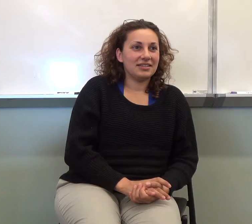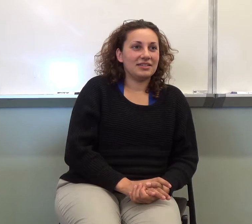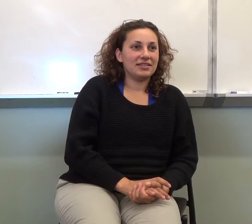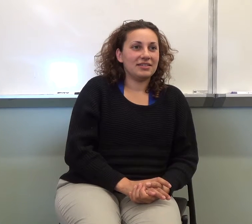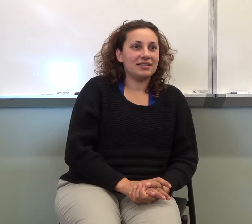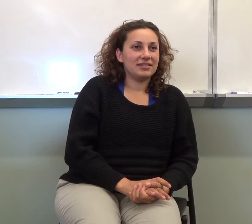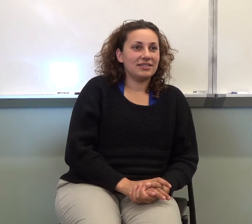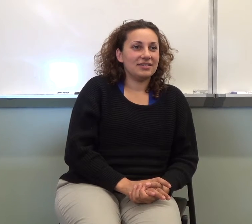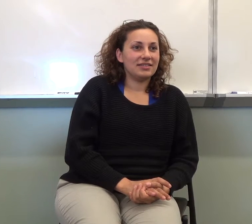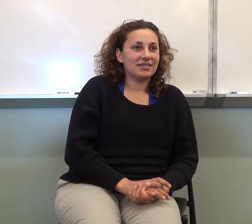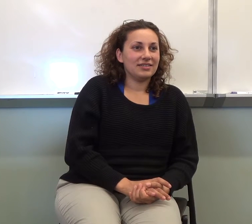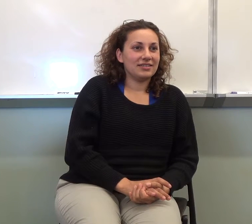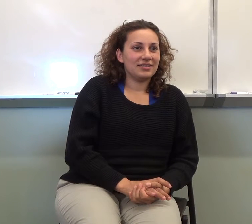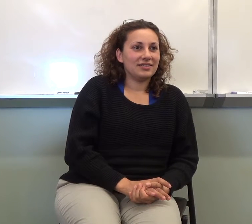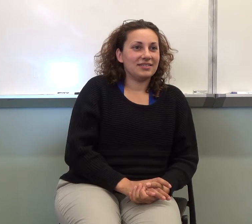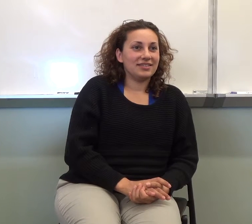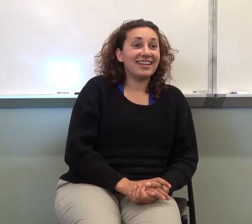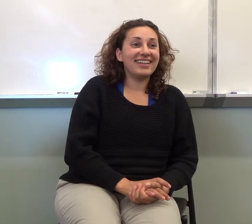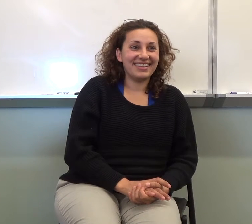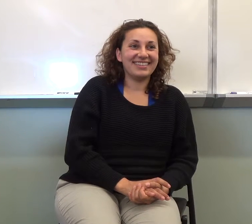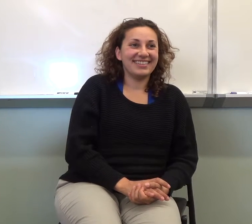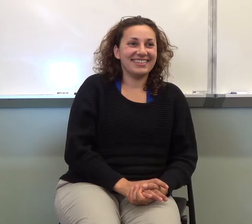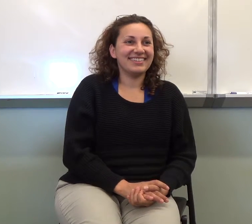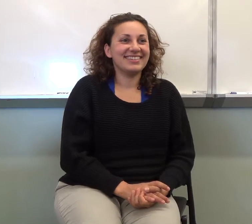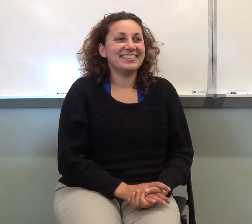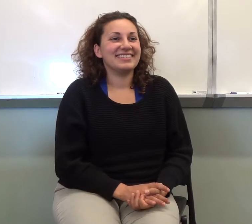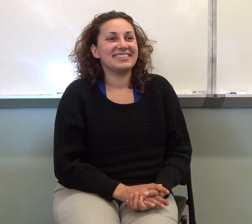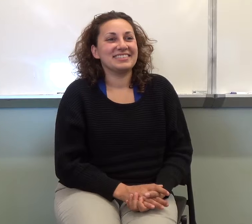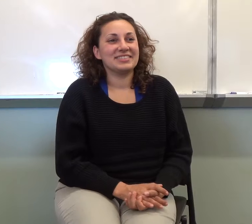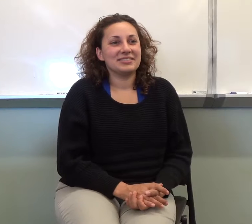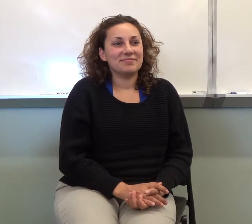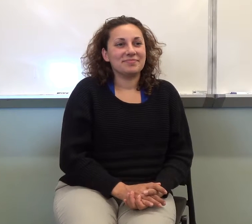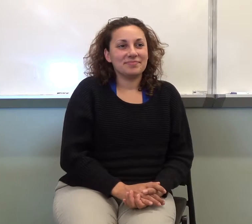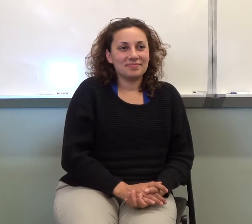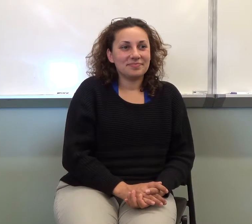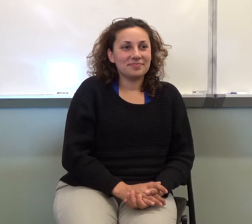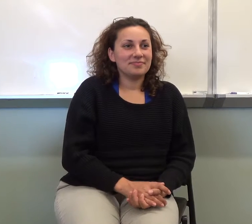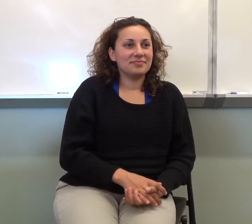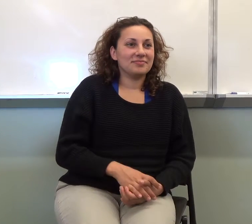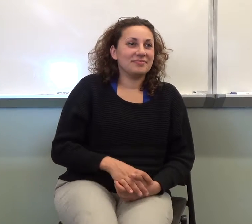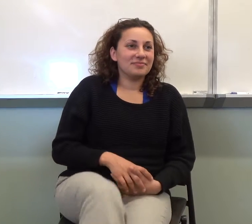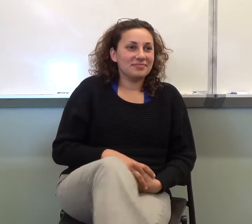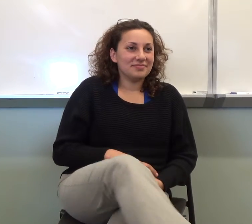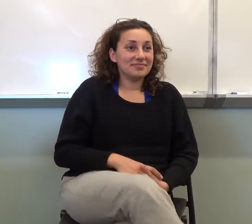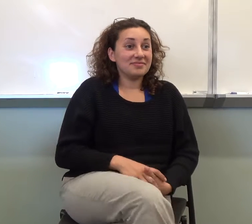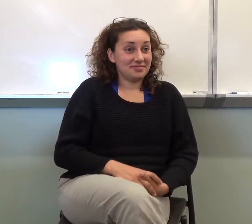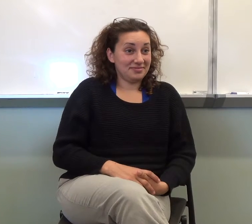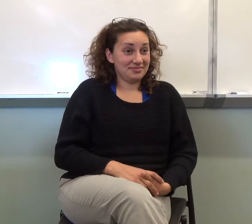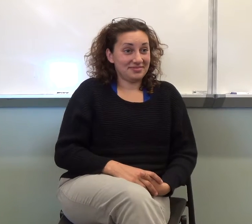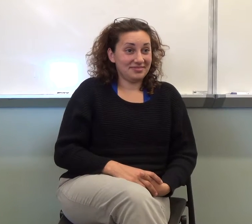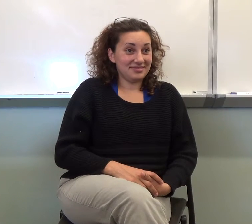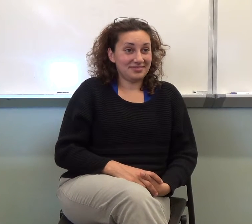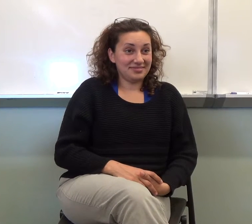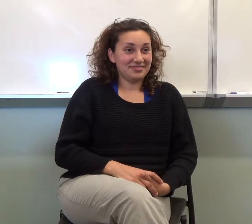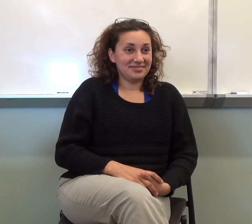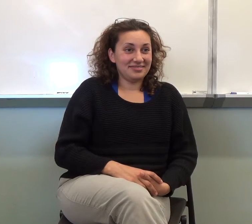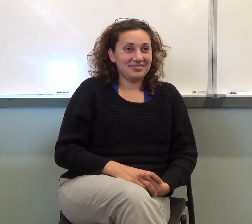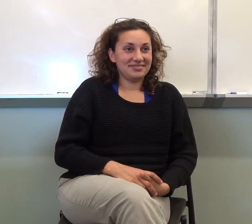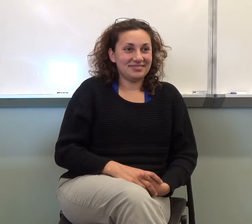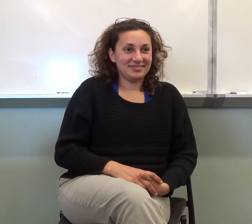you're right, you can do the probability. The number of elements for the event itself would be 2. The number of elements in the total